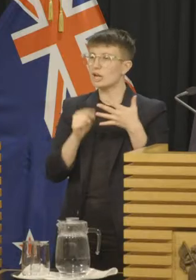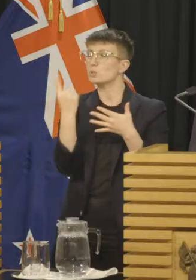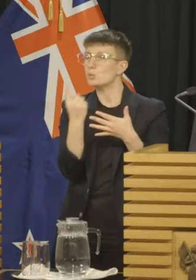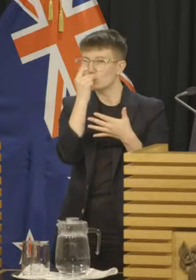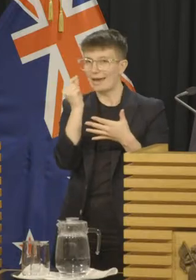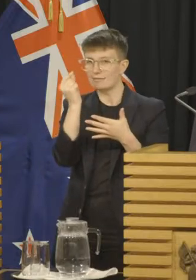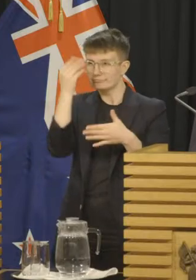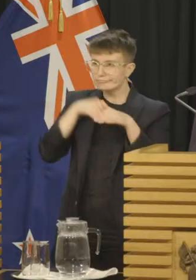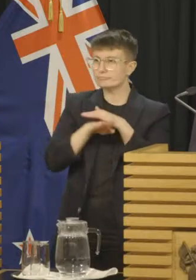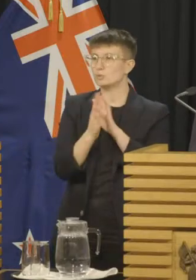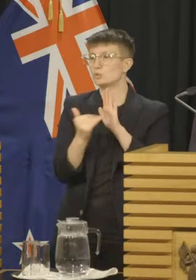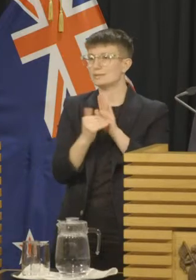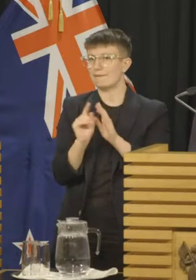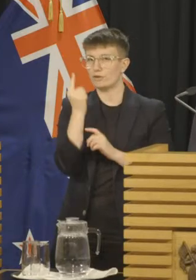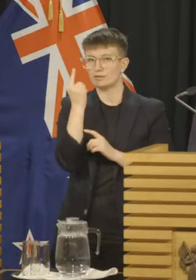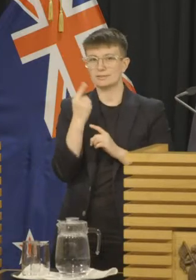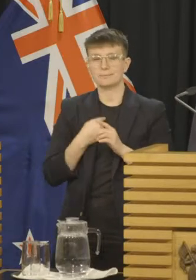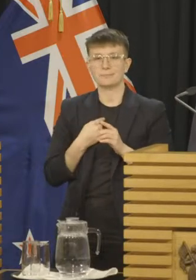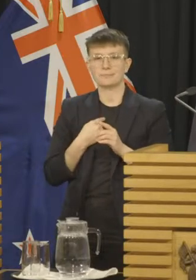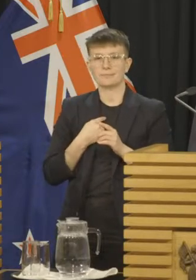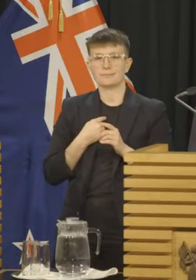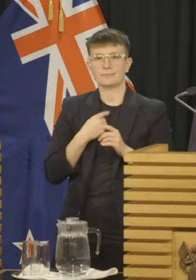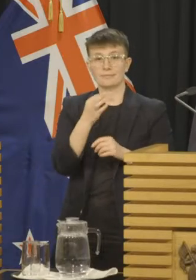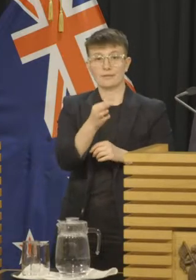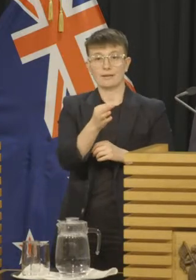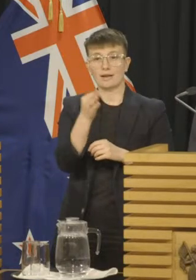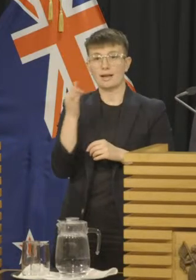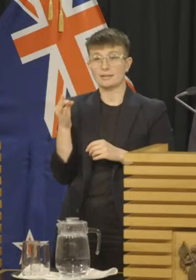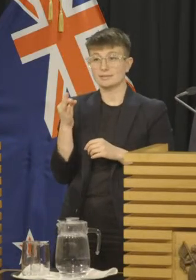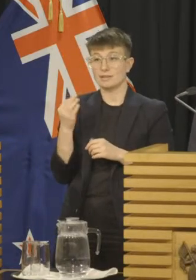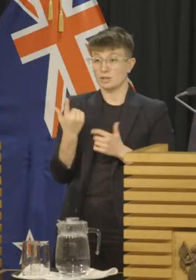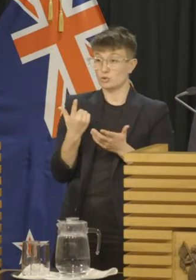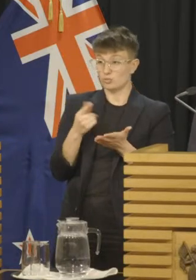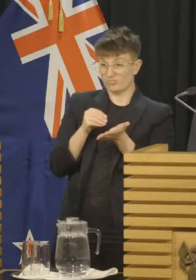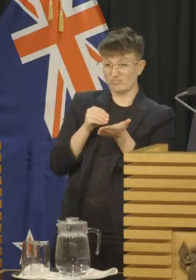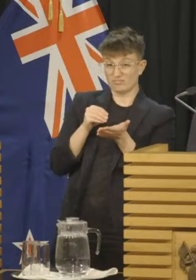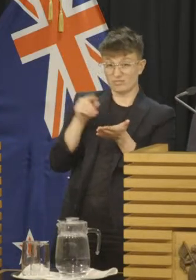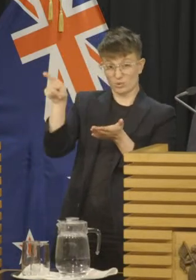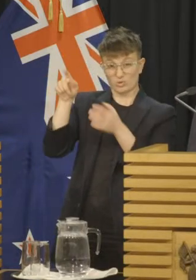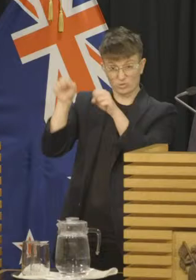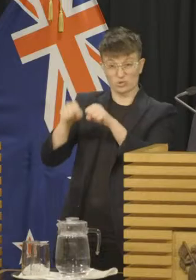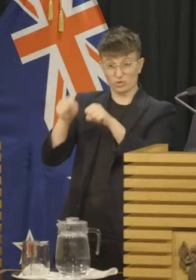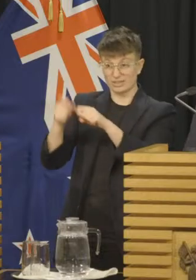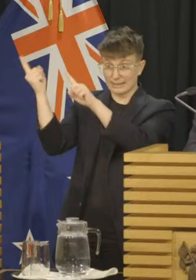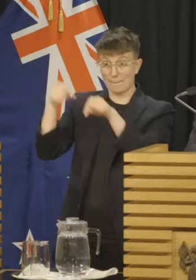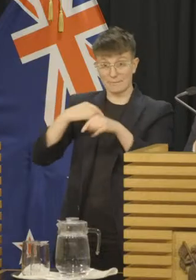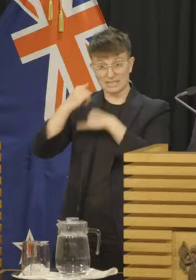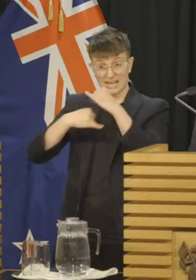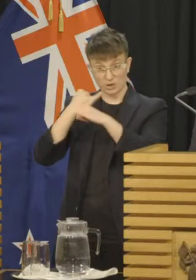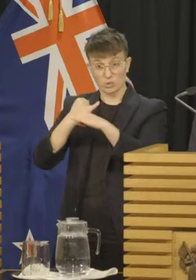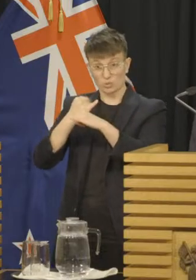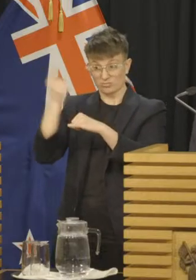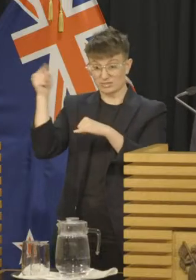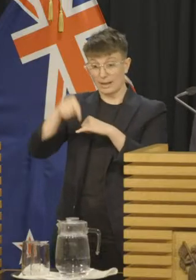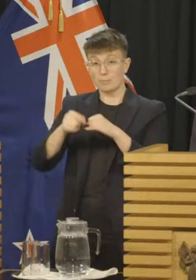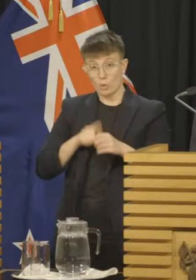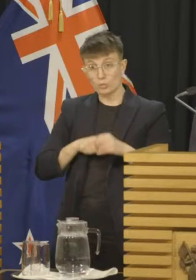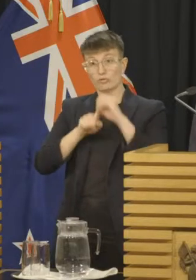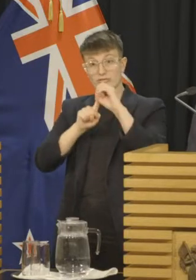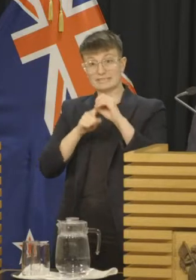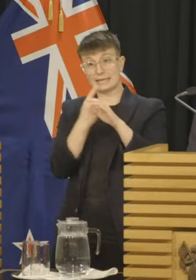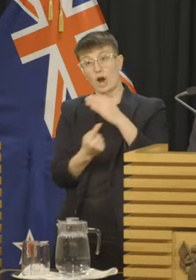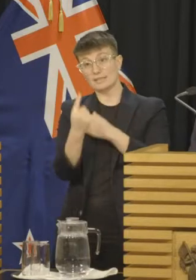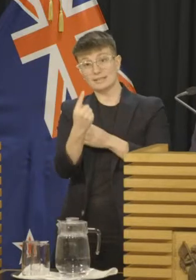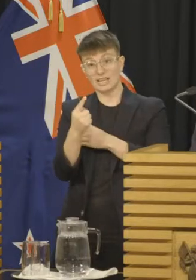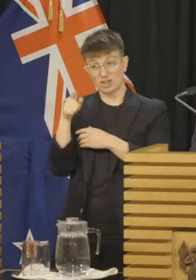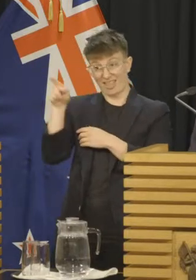International students for quarantine if and when you allow them to come in? Absolutely, it would be a full cost recovery. We wouldn't be subsidising bringing international students back